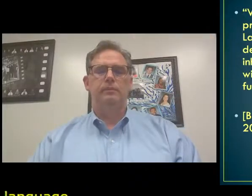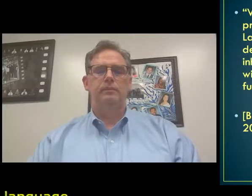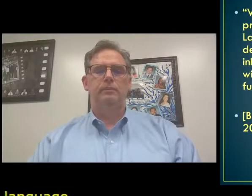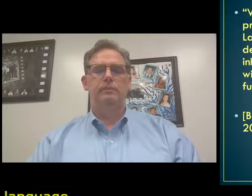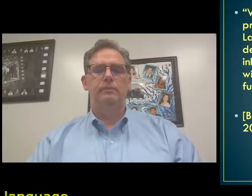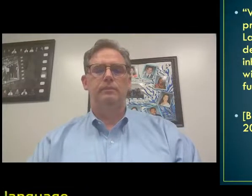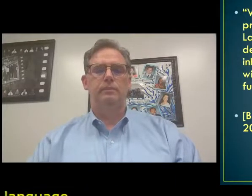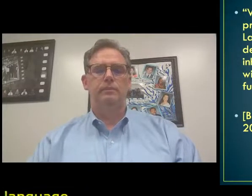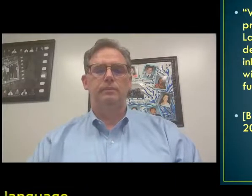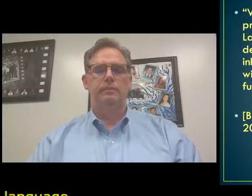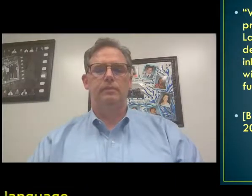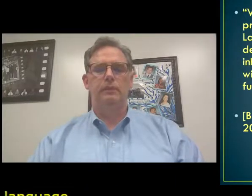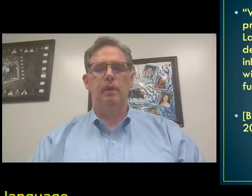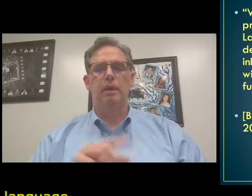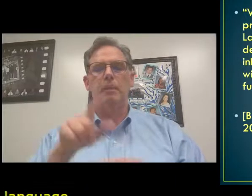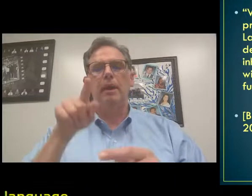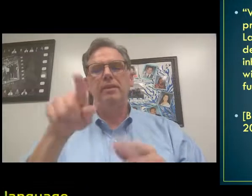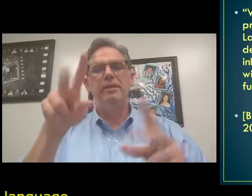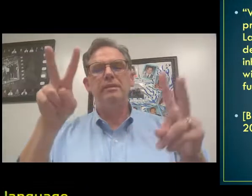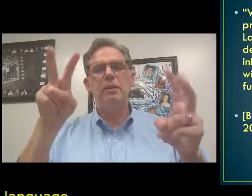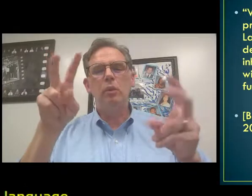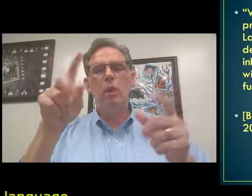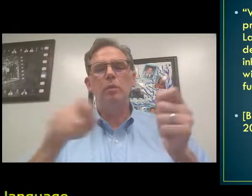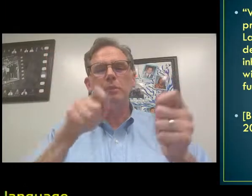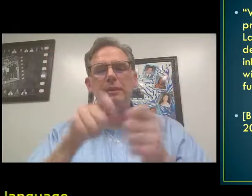with LRE.